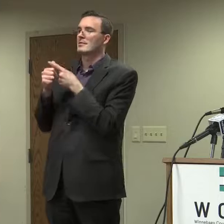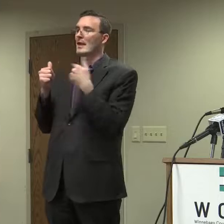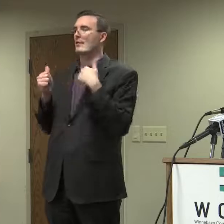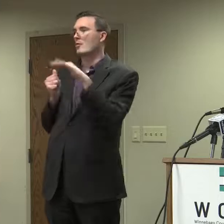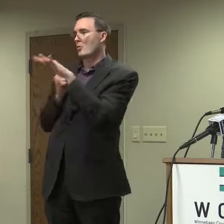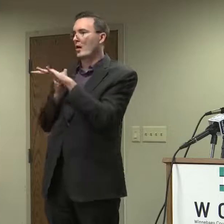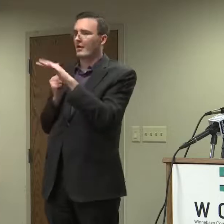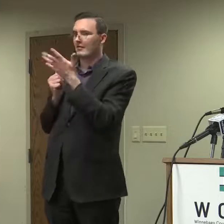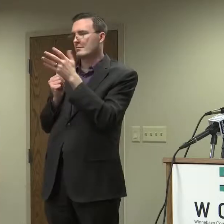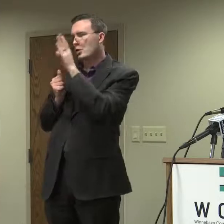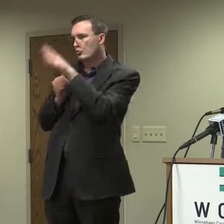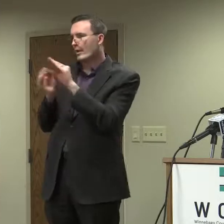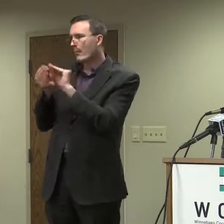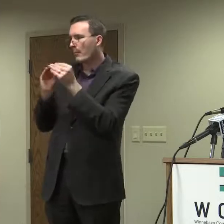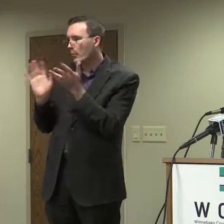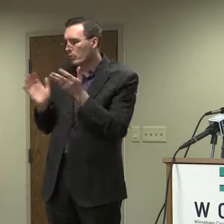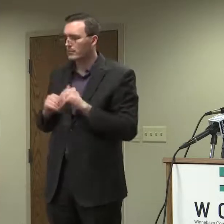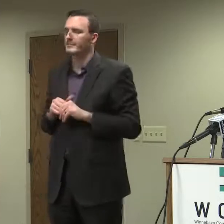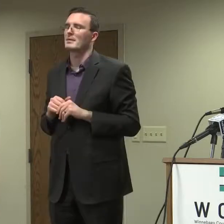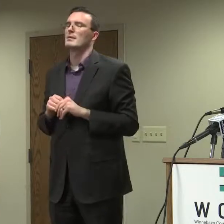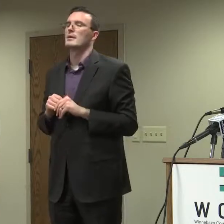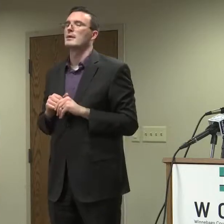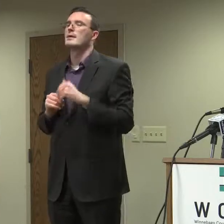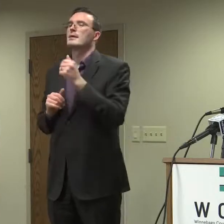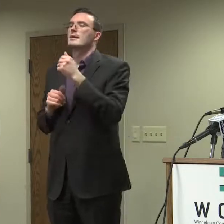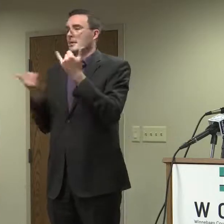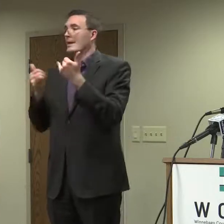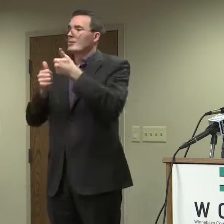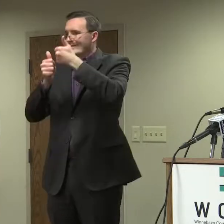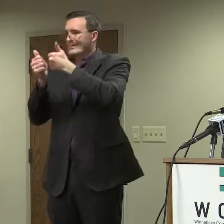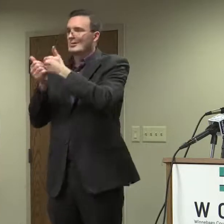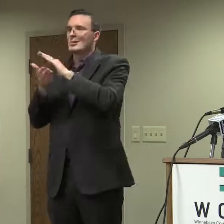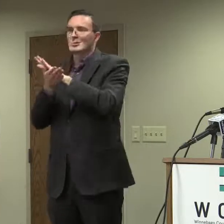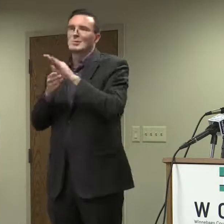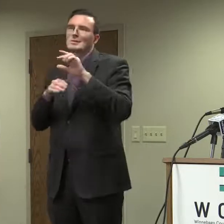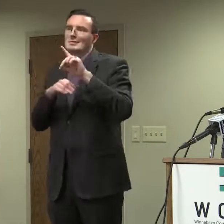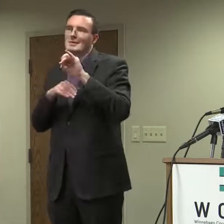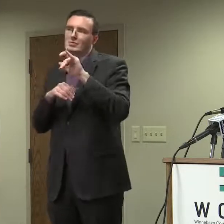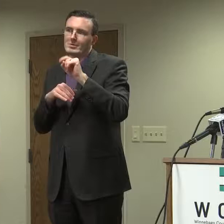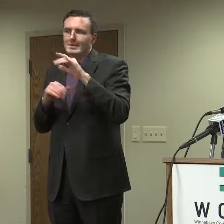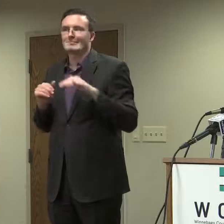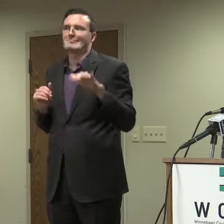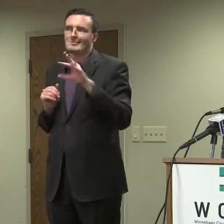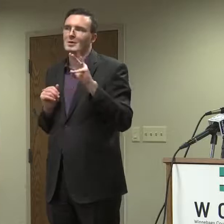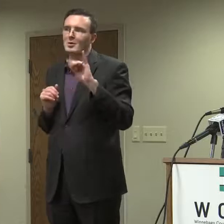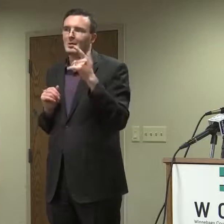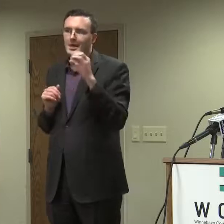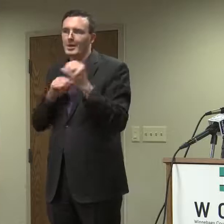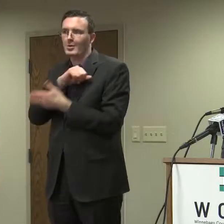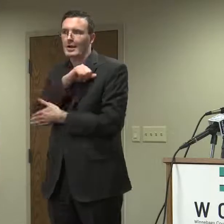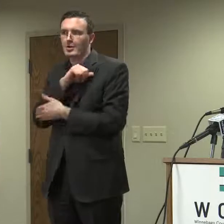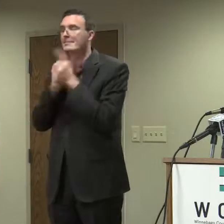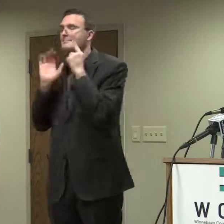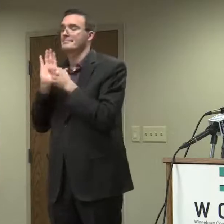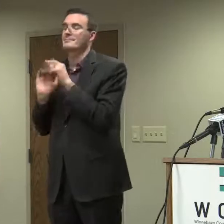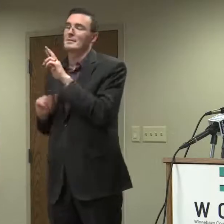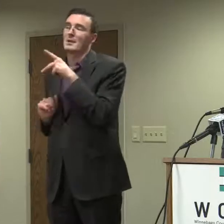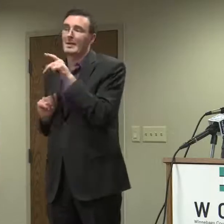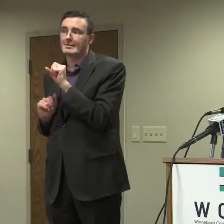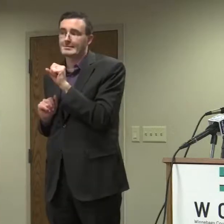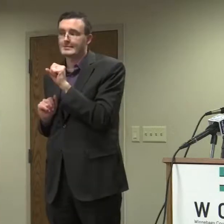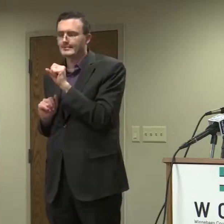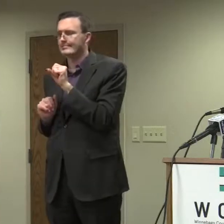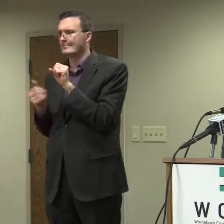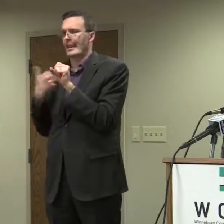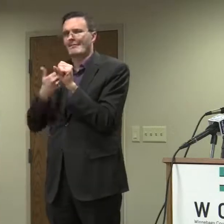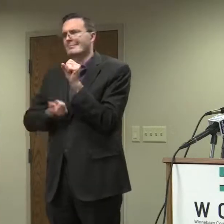what we're doing is we're working with every one of the school districts, finding out how we best pull them together. So for RPS, they have multiple